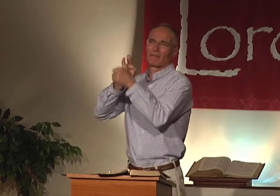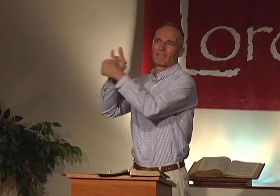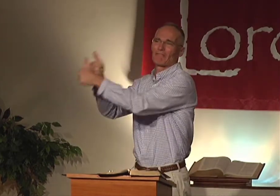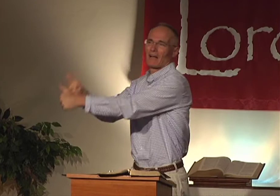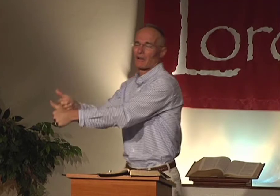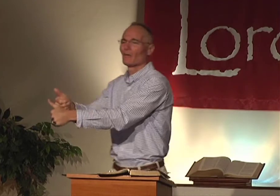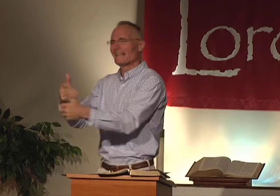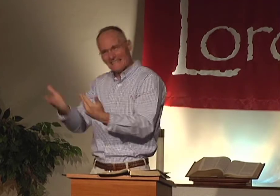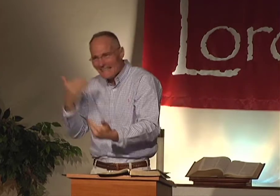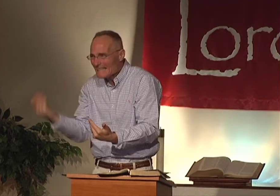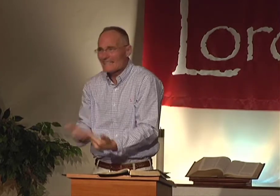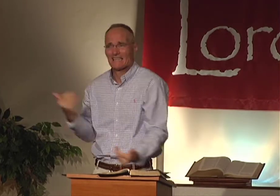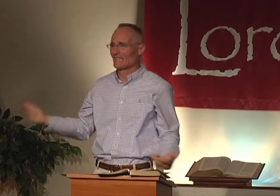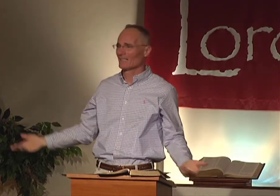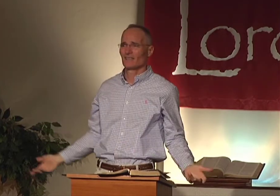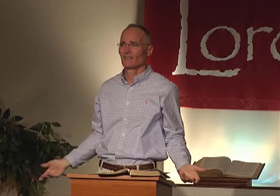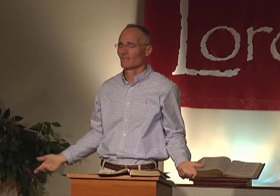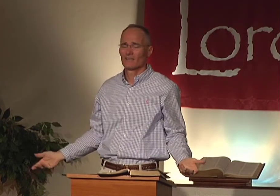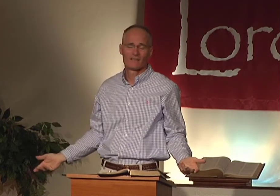with that, so I better follow that too. That's easy.